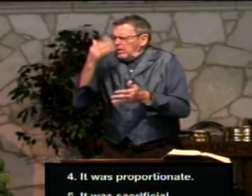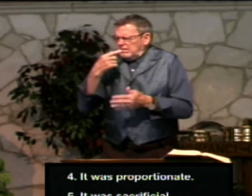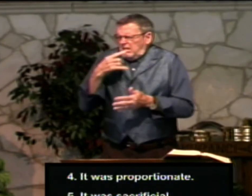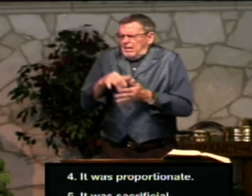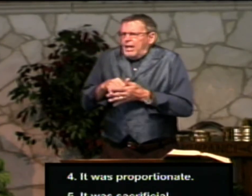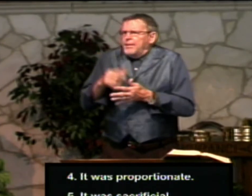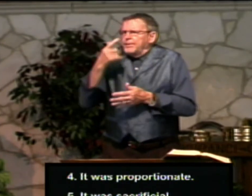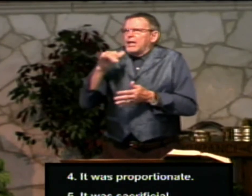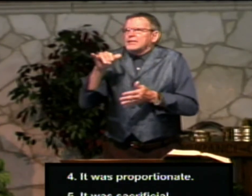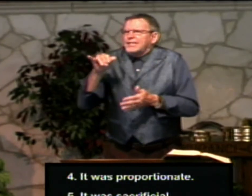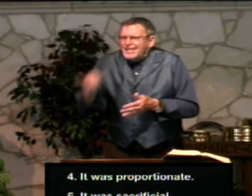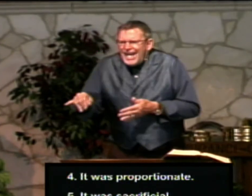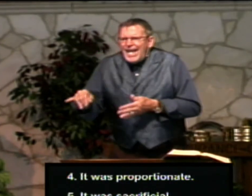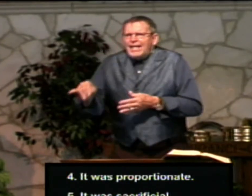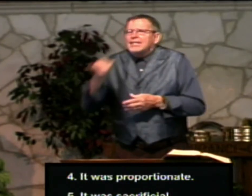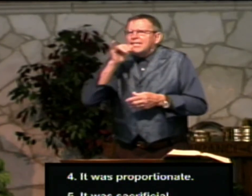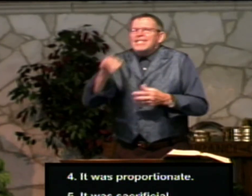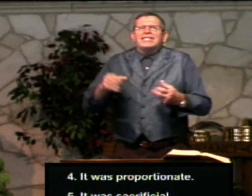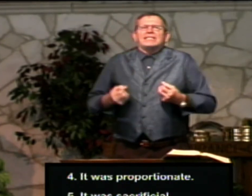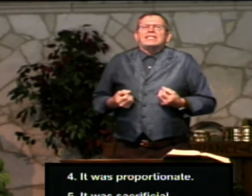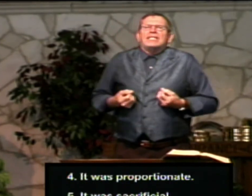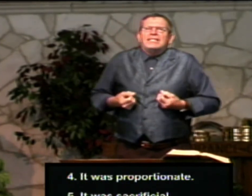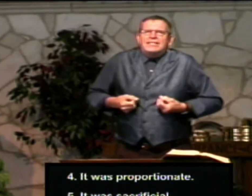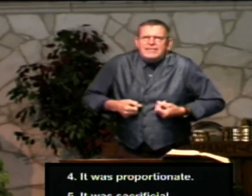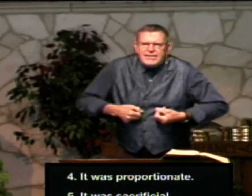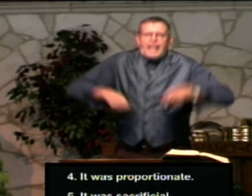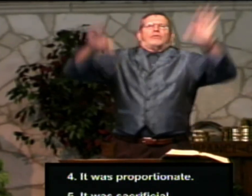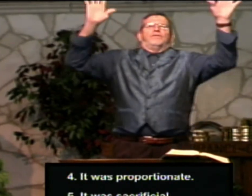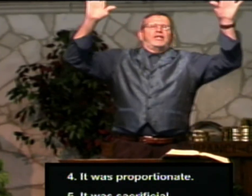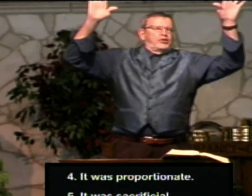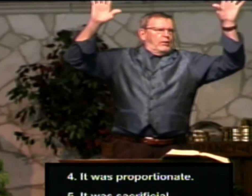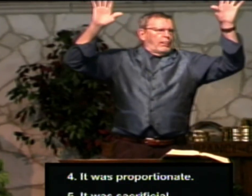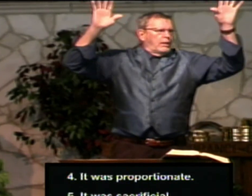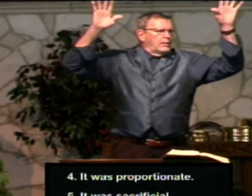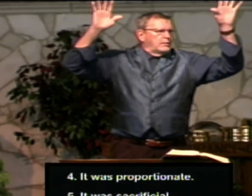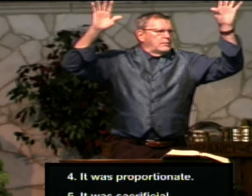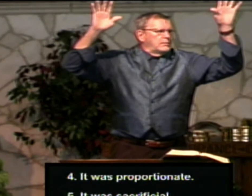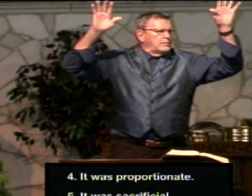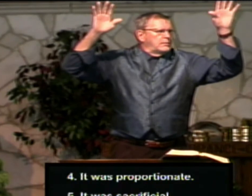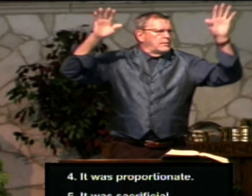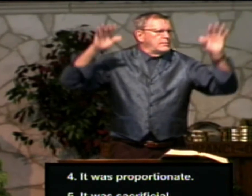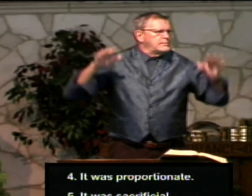that, because that is sacrificial.